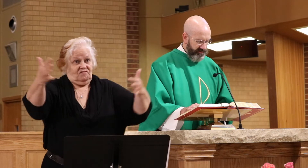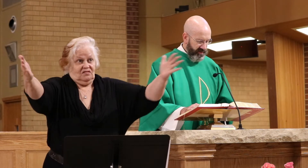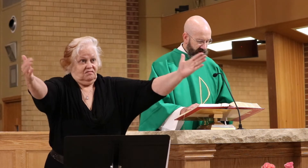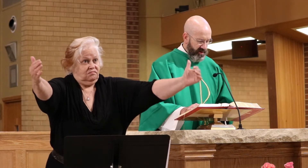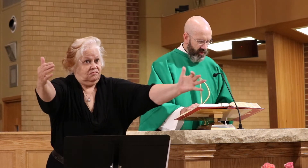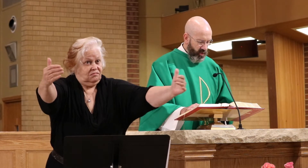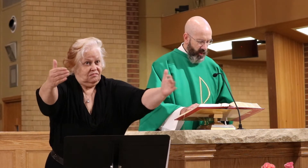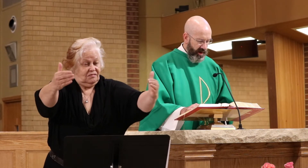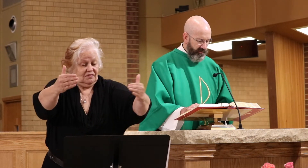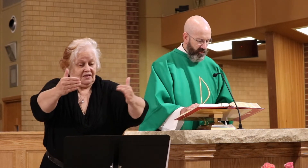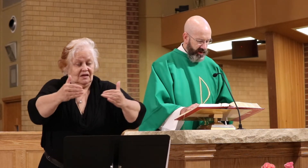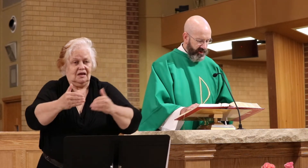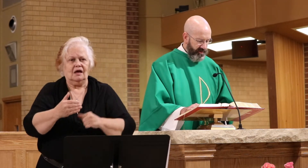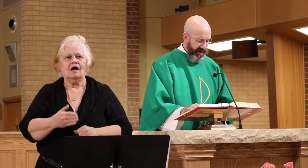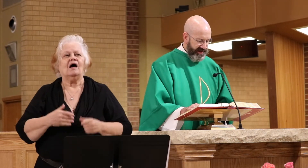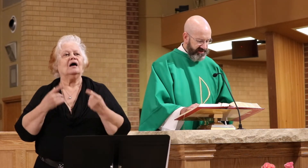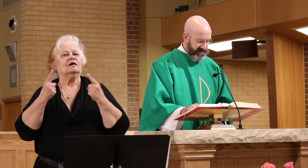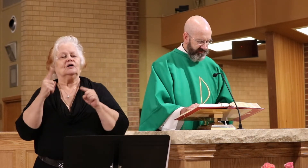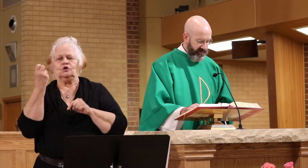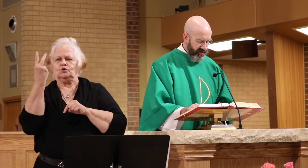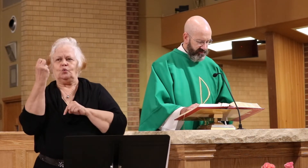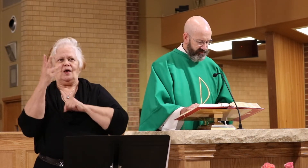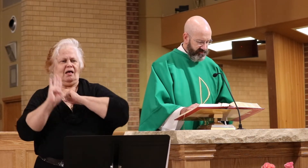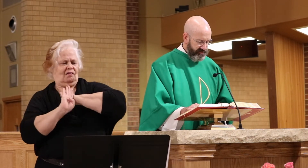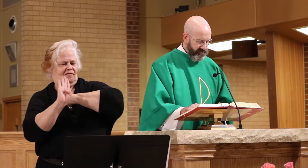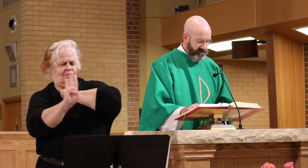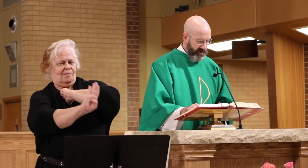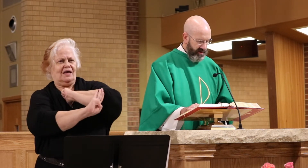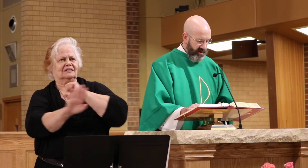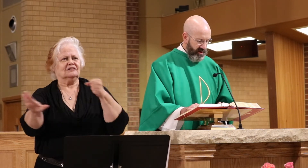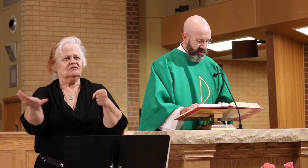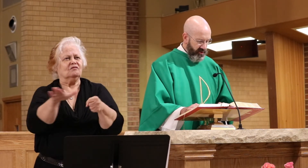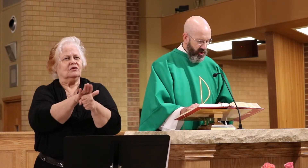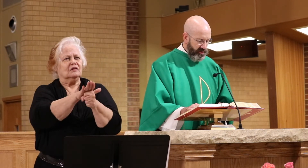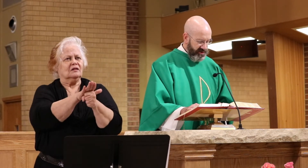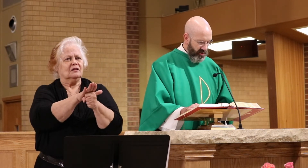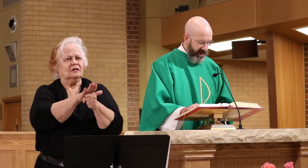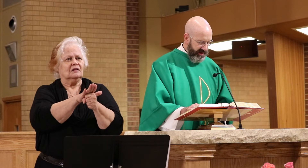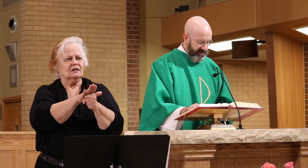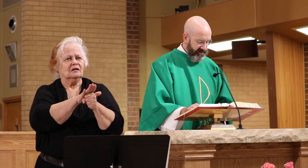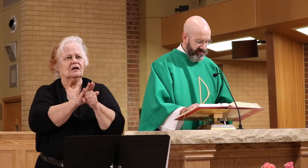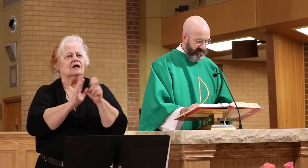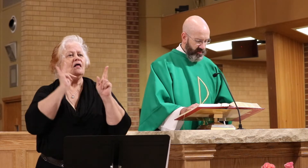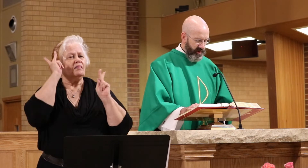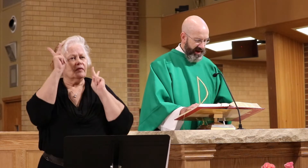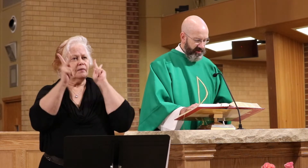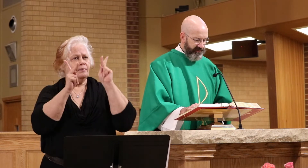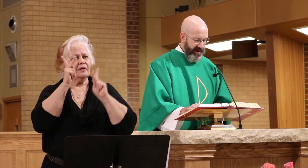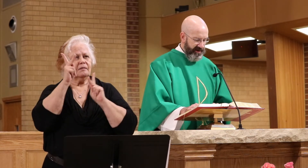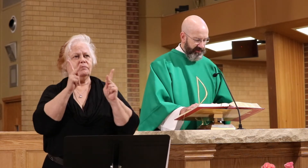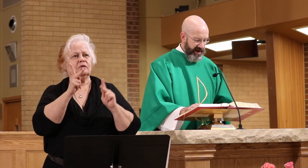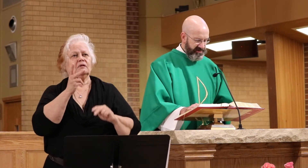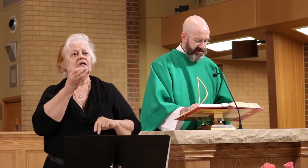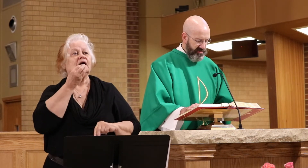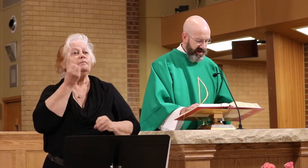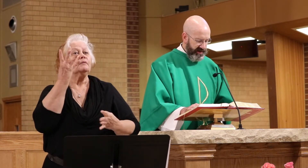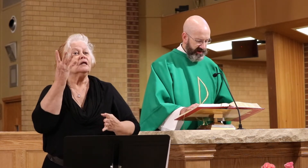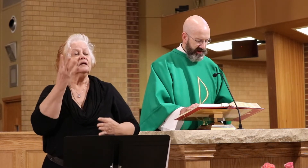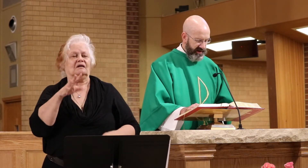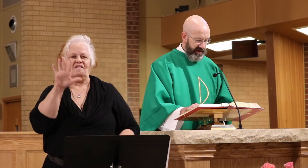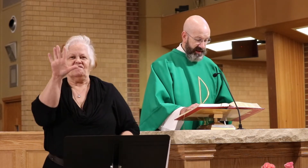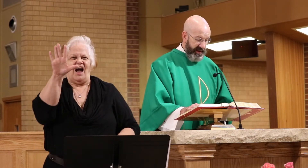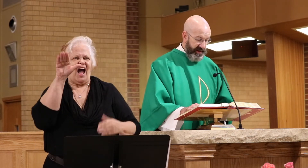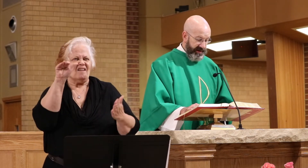over, 12 wicker baskets full. Those who ate were about 5,000